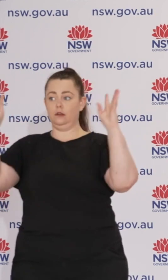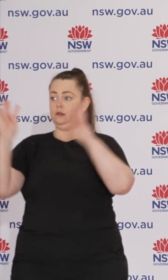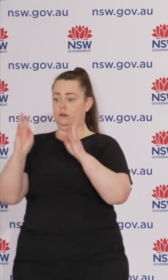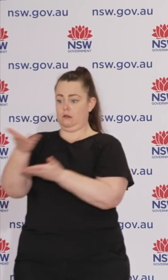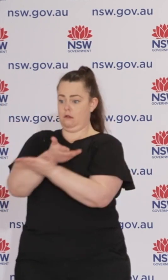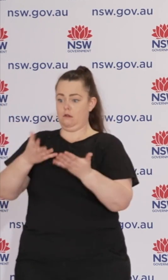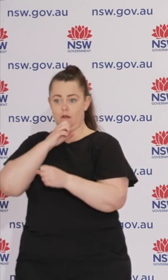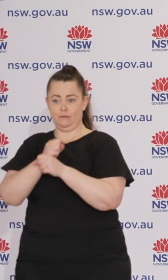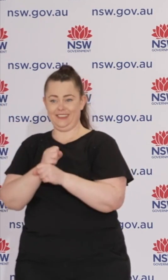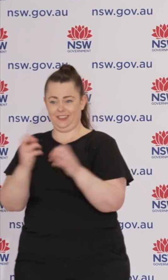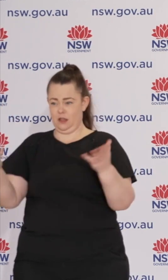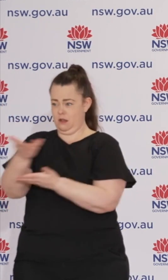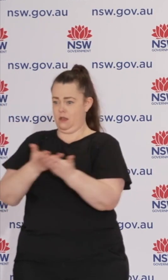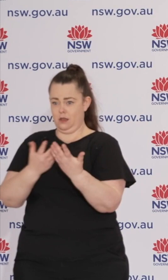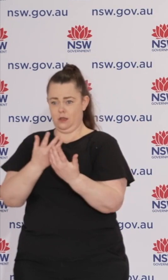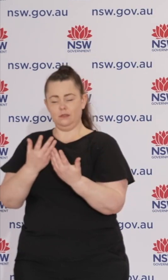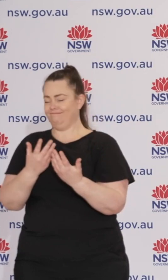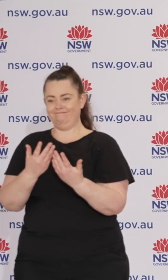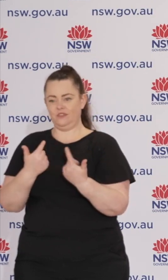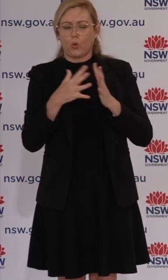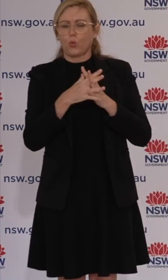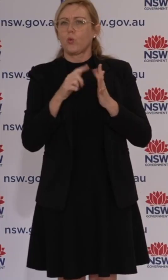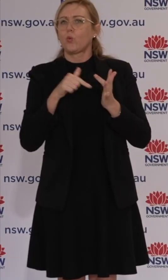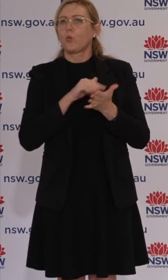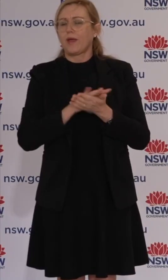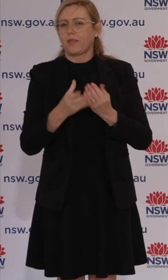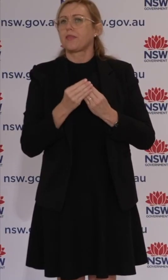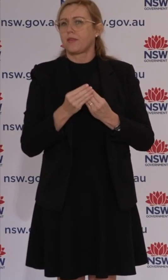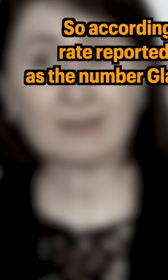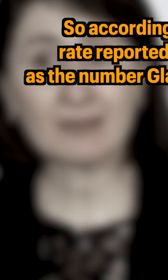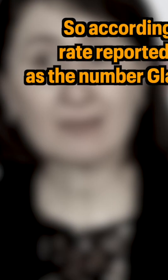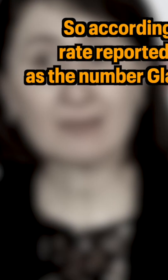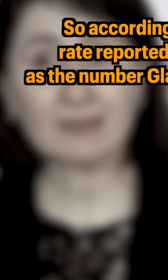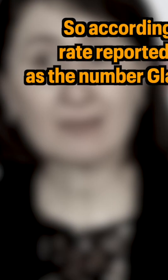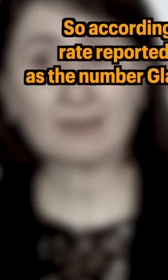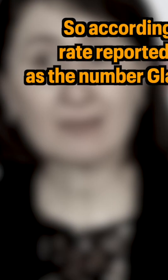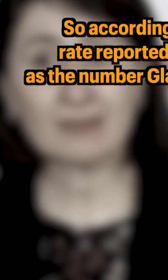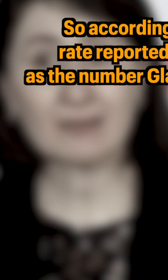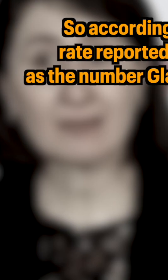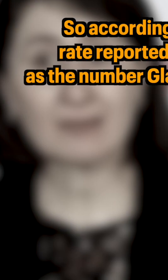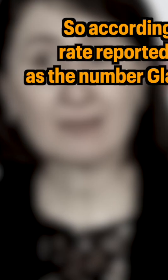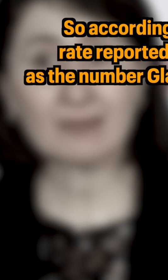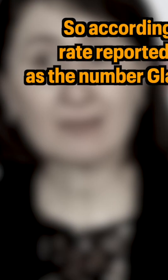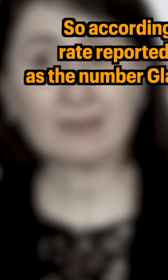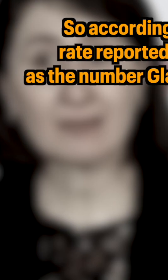different set of criteria that the National Cabinet was looking for. I simply don't know the answer to that. We're completely transparent.